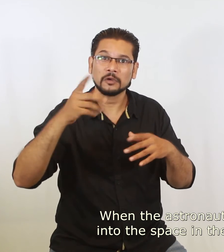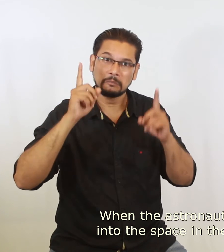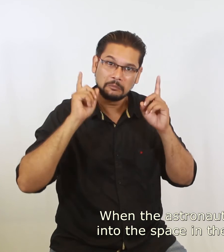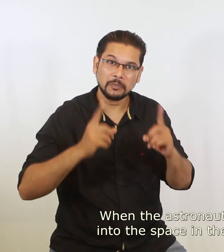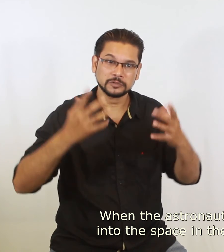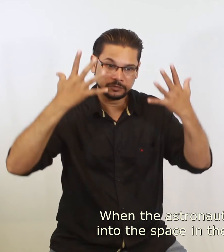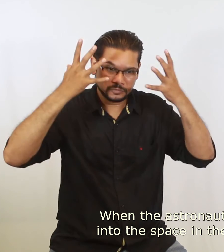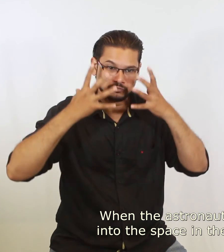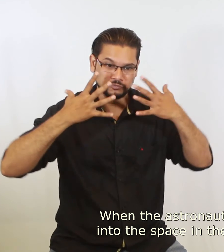rocket,